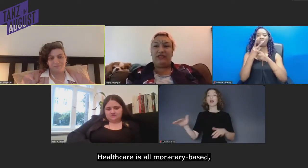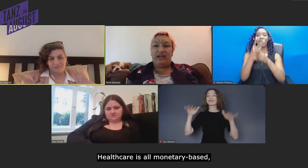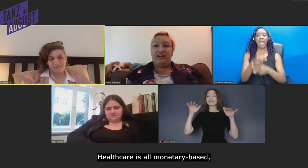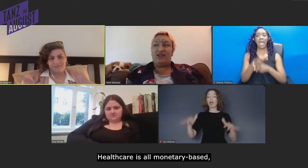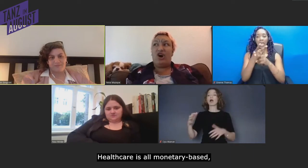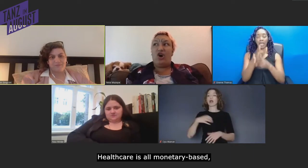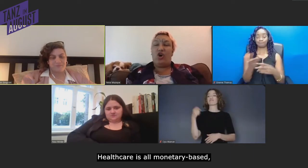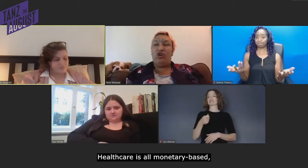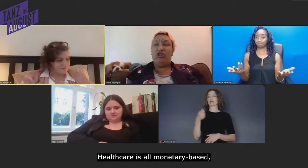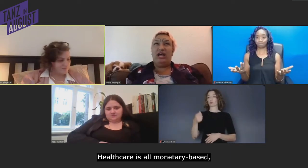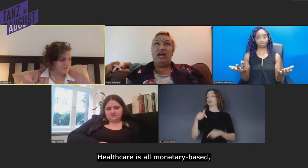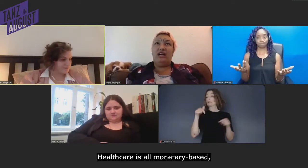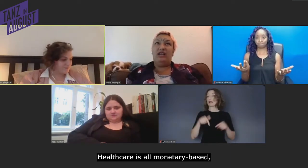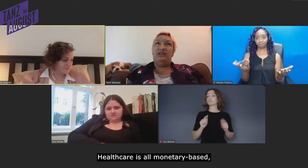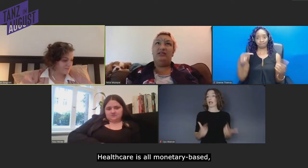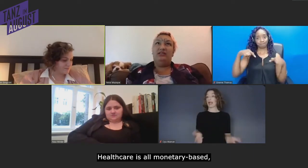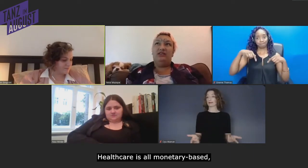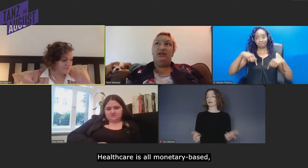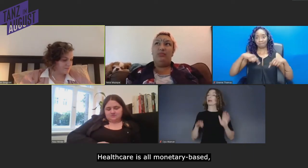Healthcare is all